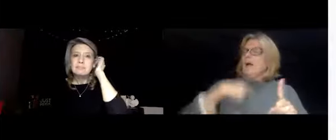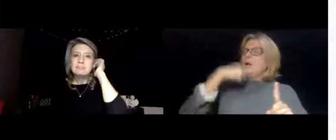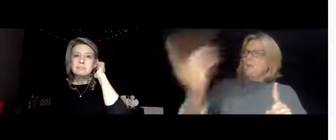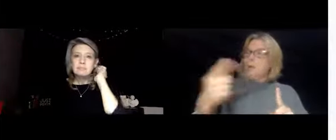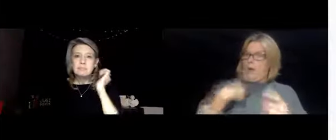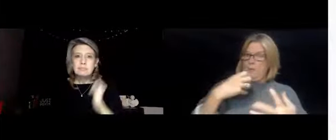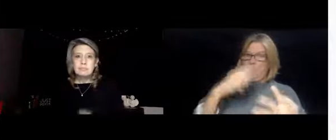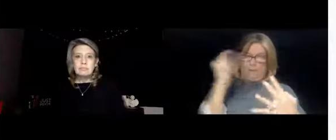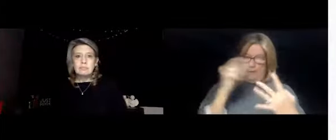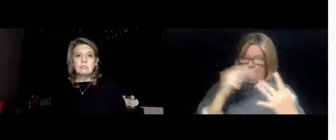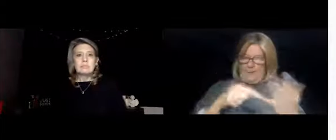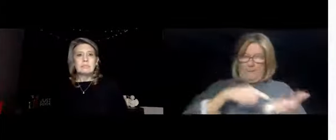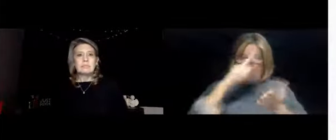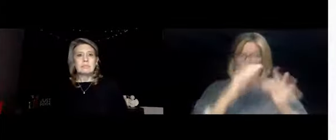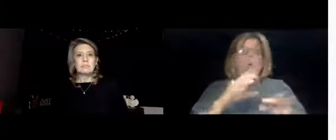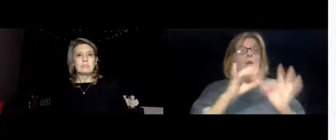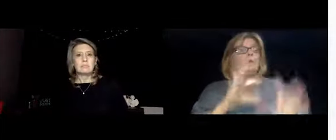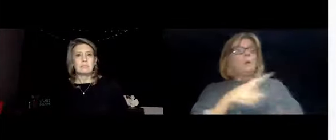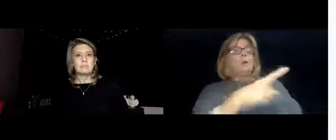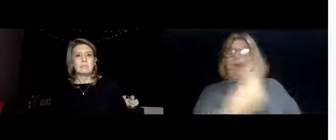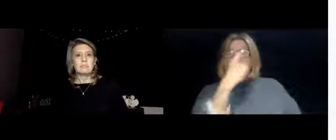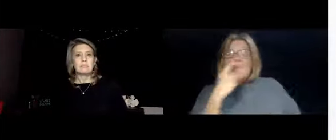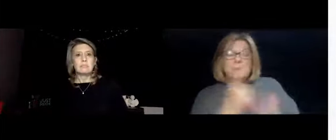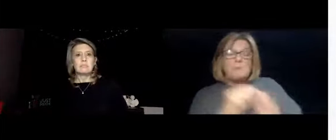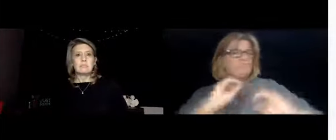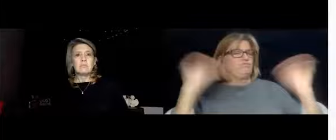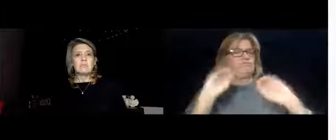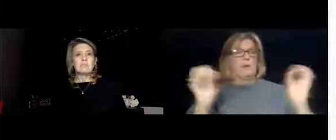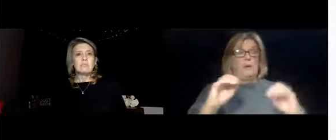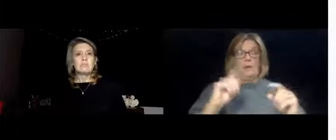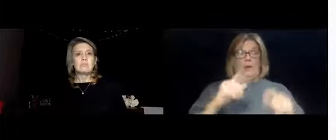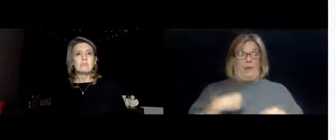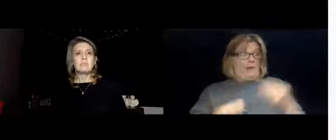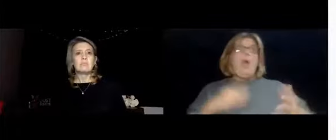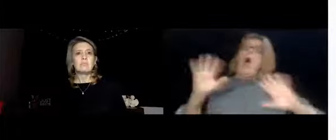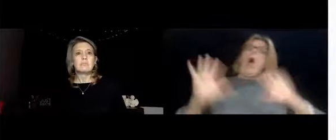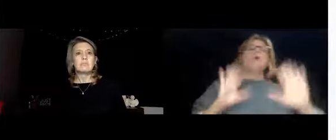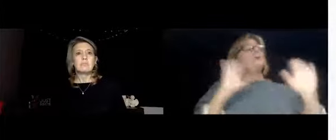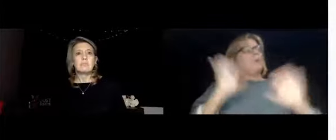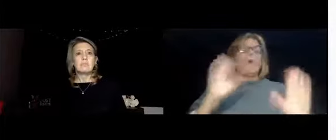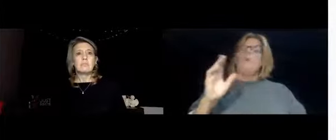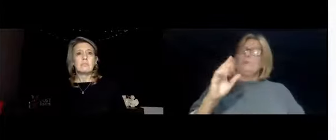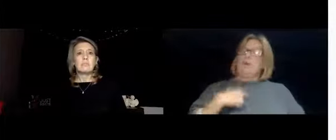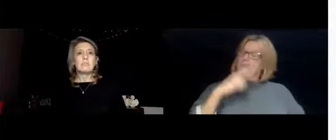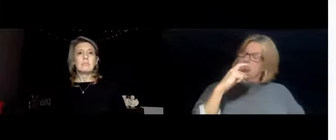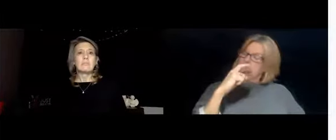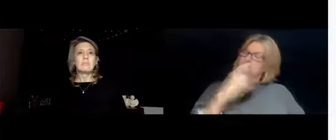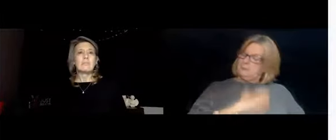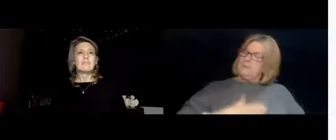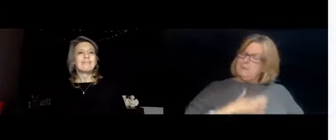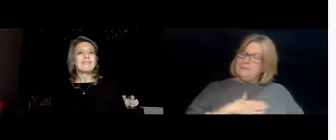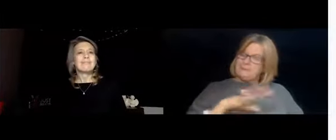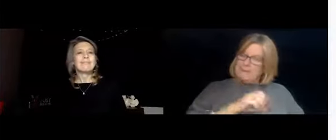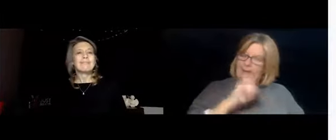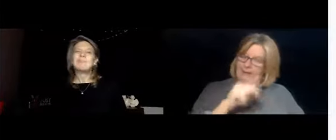happened to me in April. Last April, I let the funeral director know who needs to be paid as far as the interpretation. Even though the